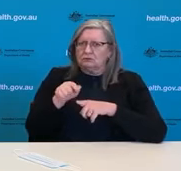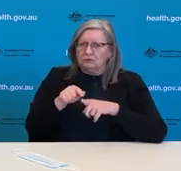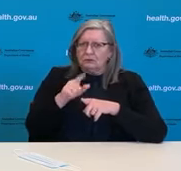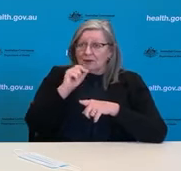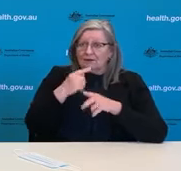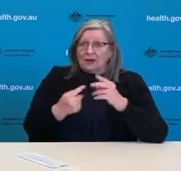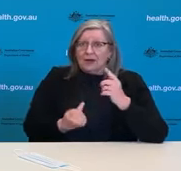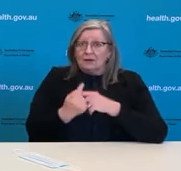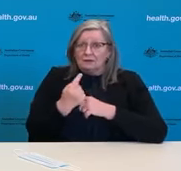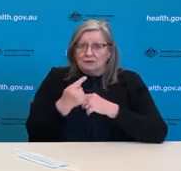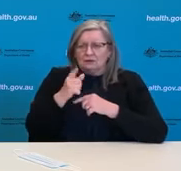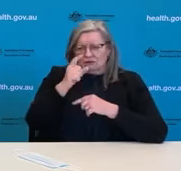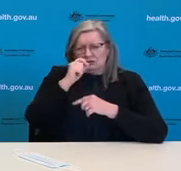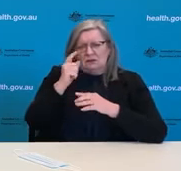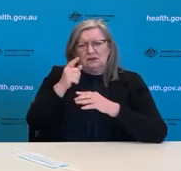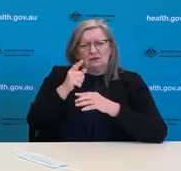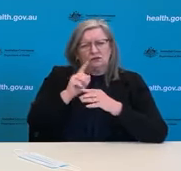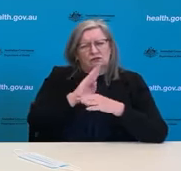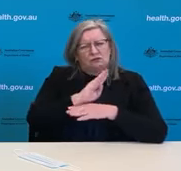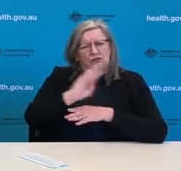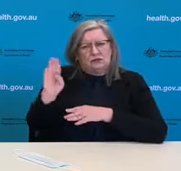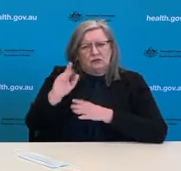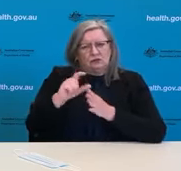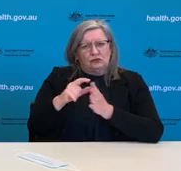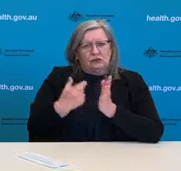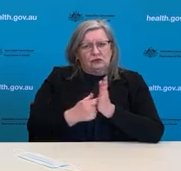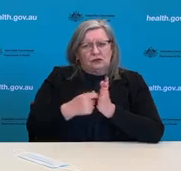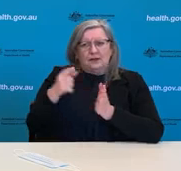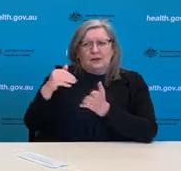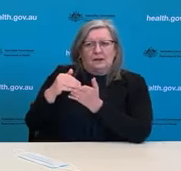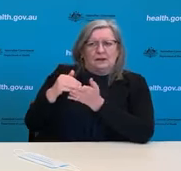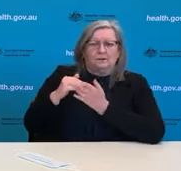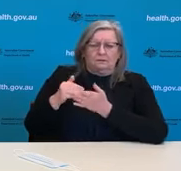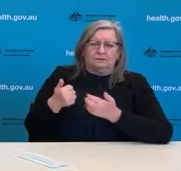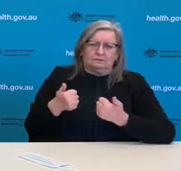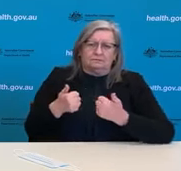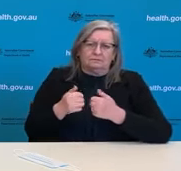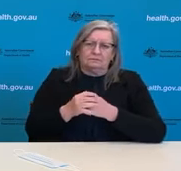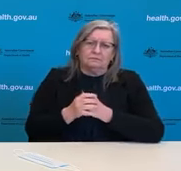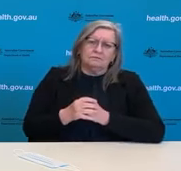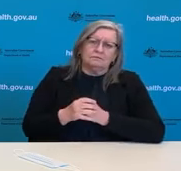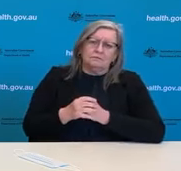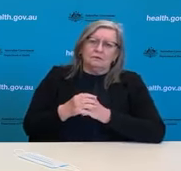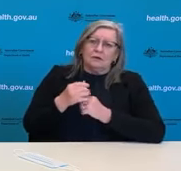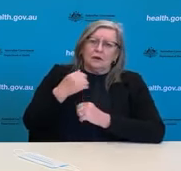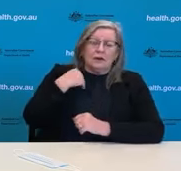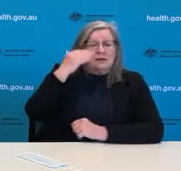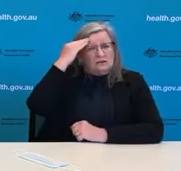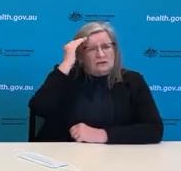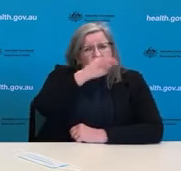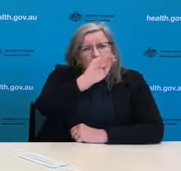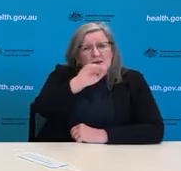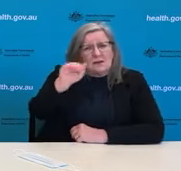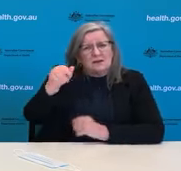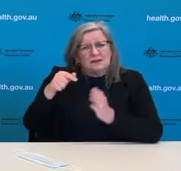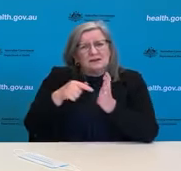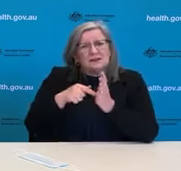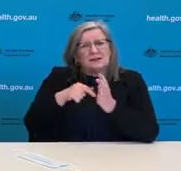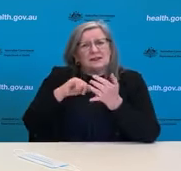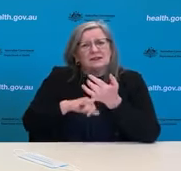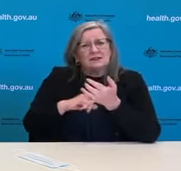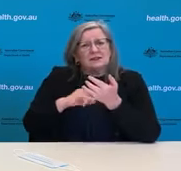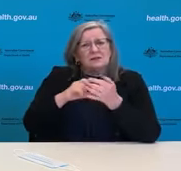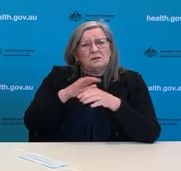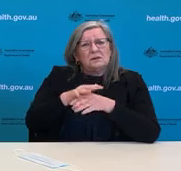seek urgent medical attention. A reminder that this syndrome usually occurs at least